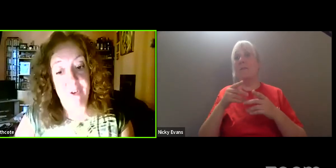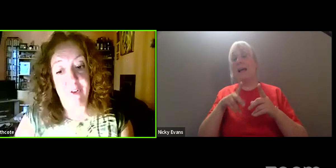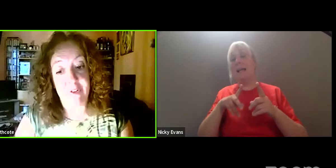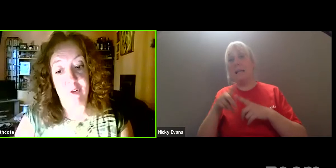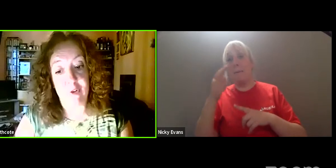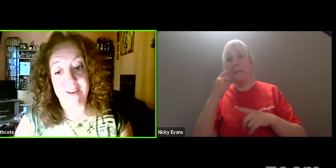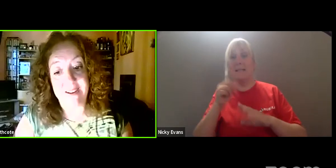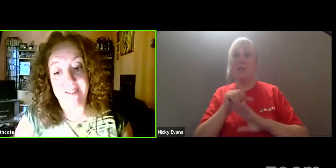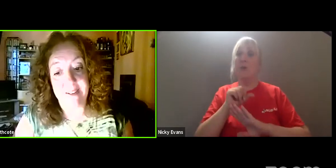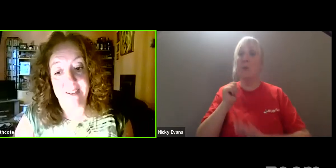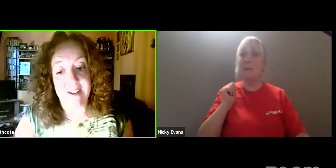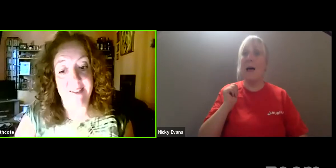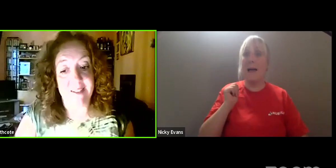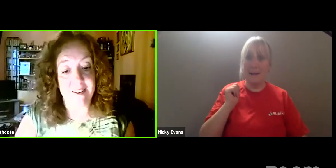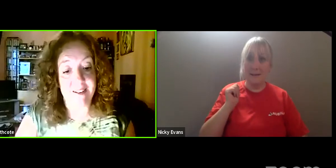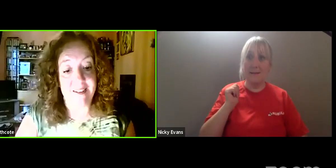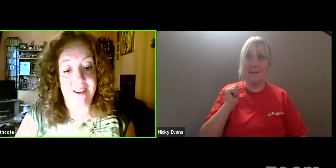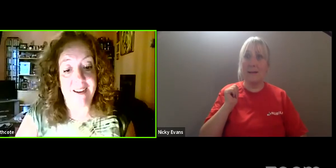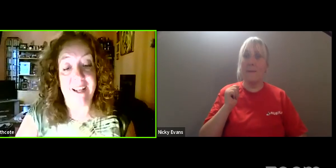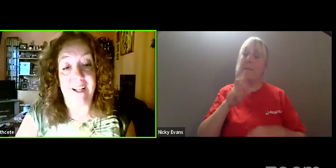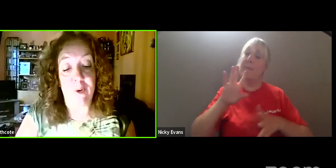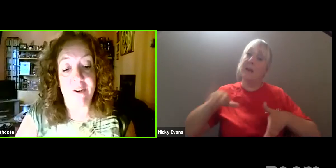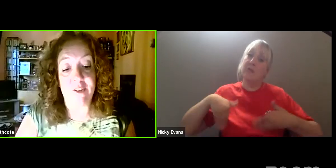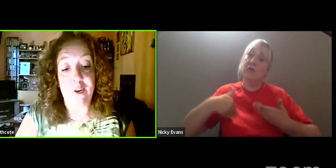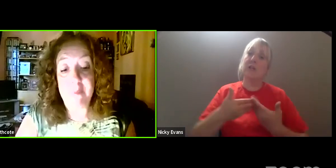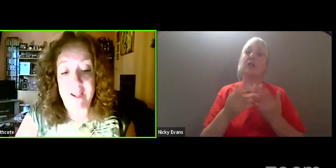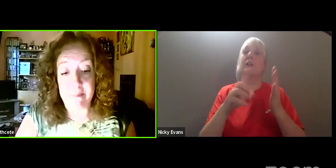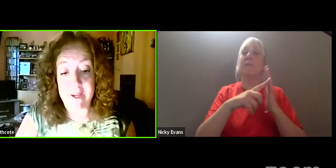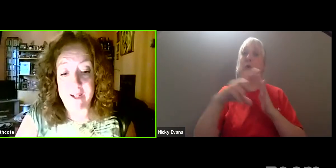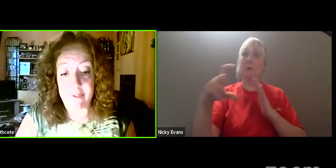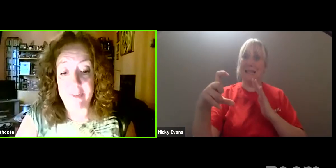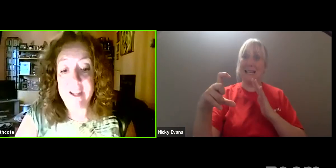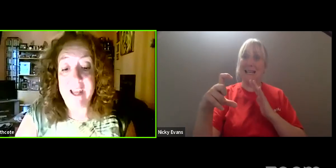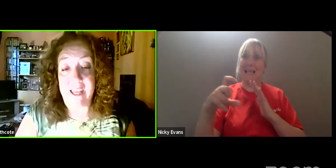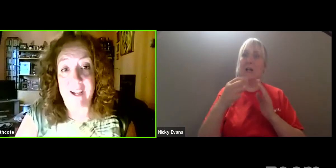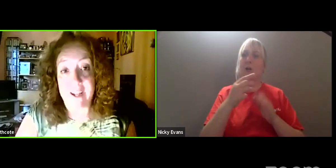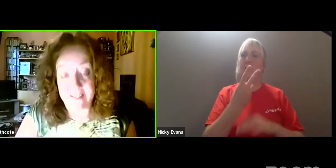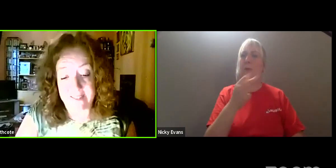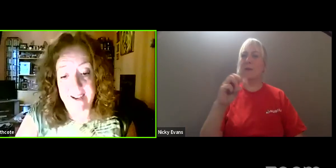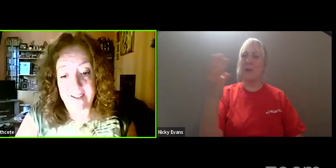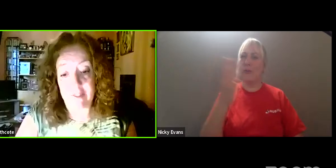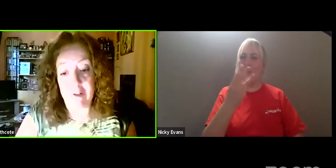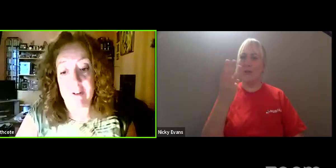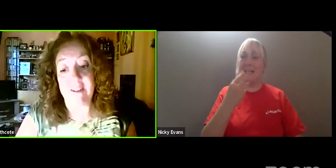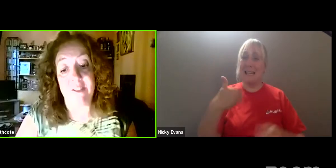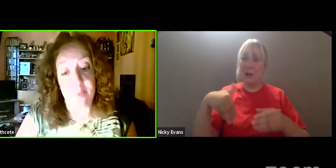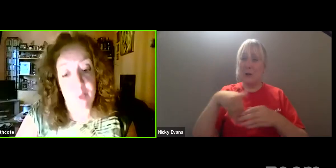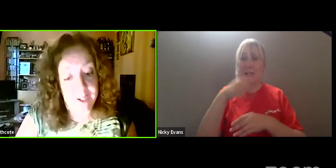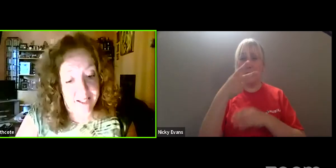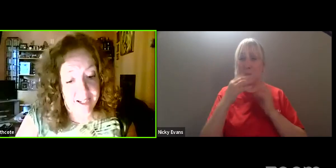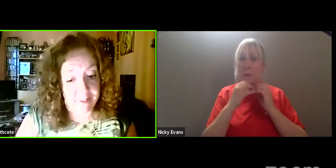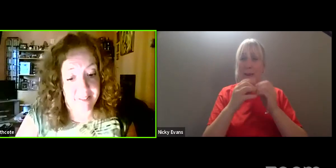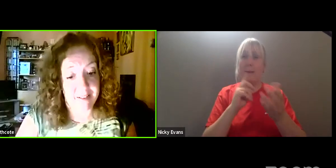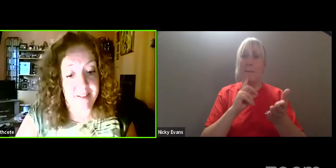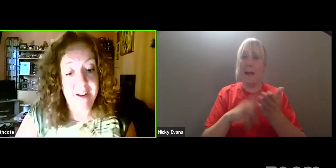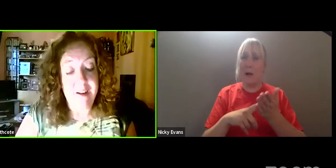introduction of universal credit in 2013 included £2 billion in cuts to tax credits and to work allowances.